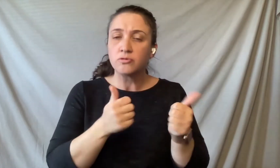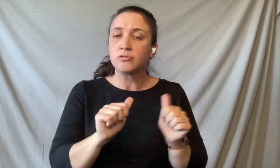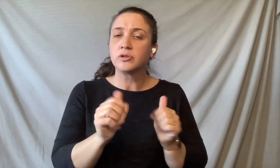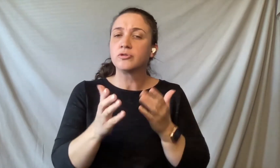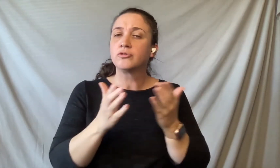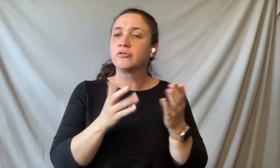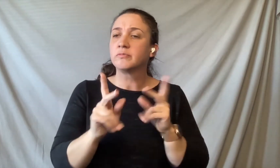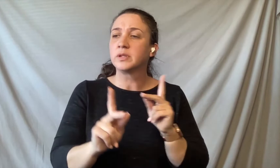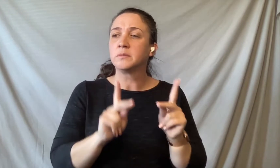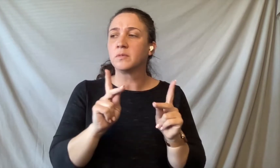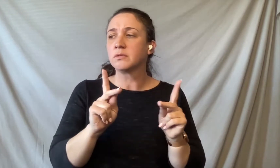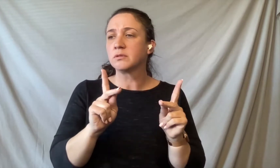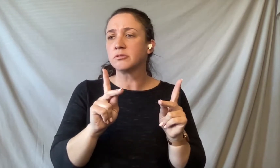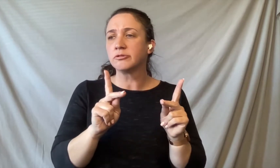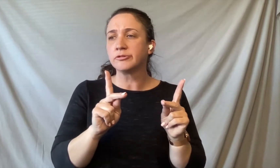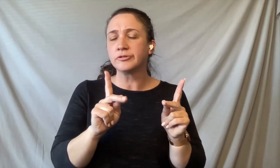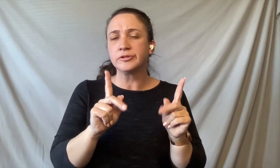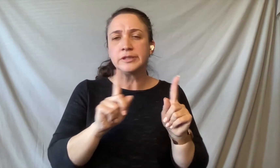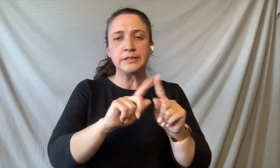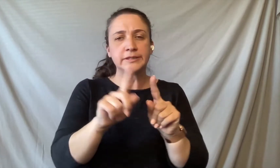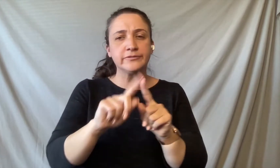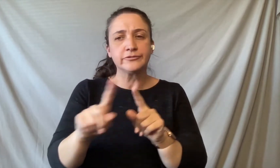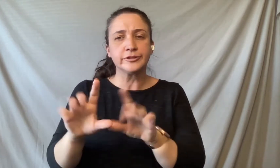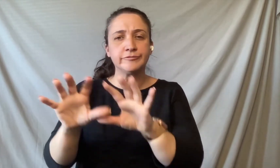different sectors.